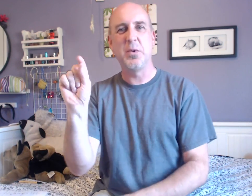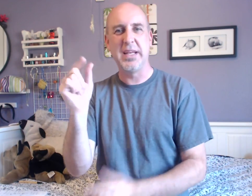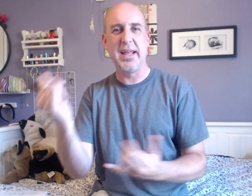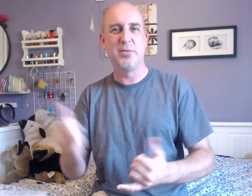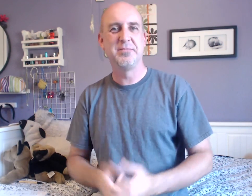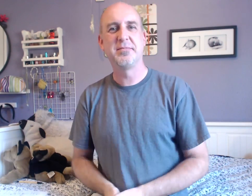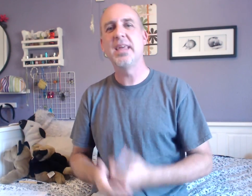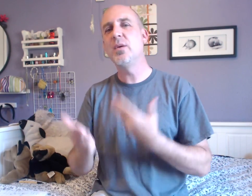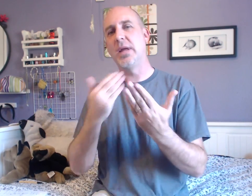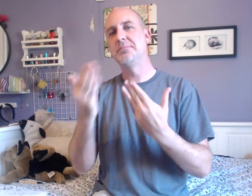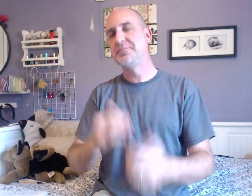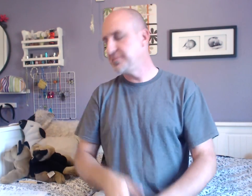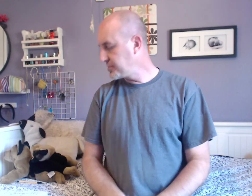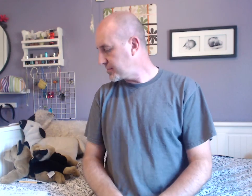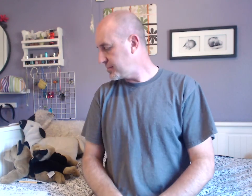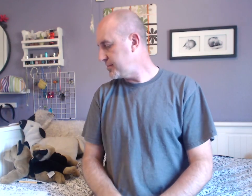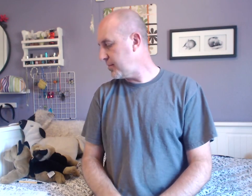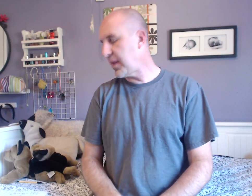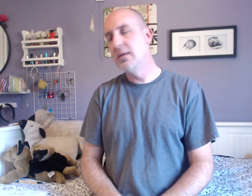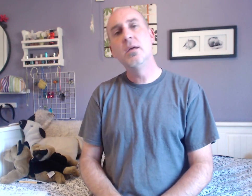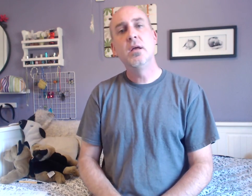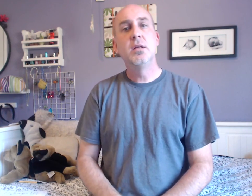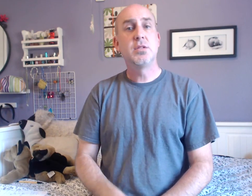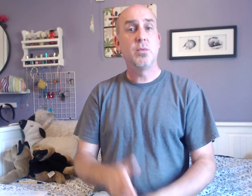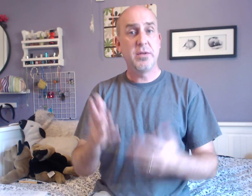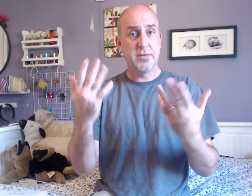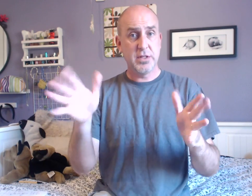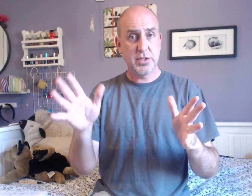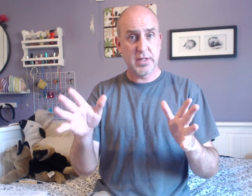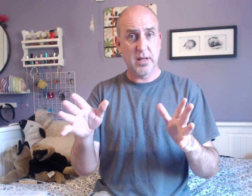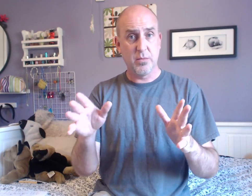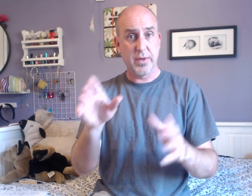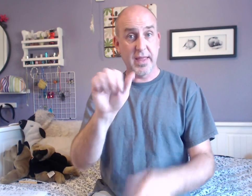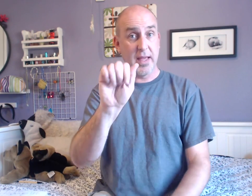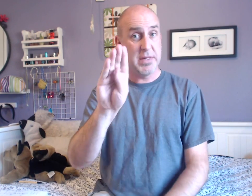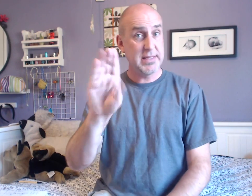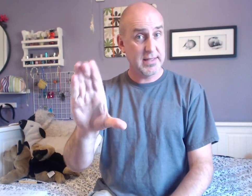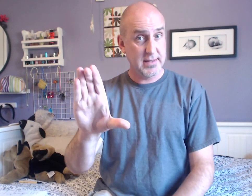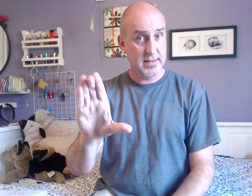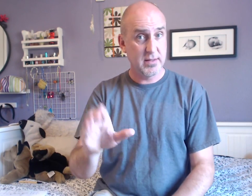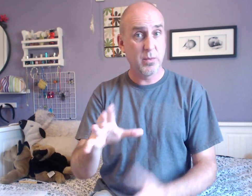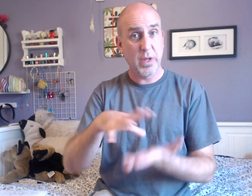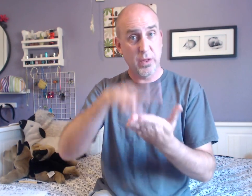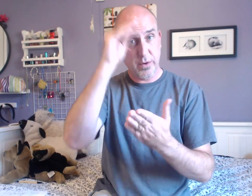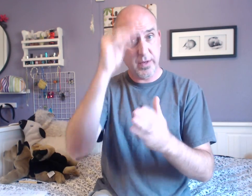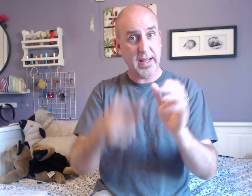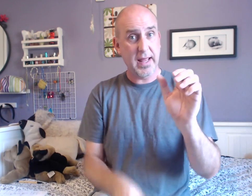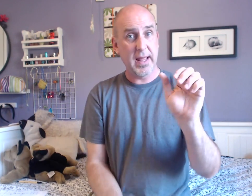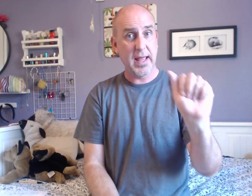now. Anyway, so we finished with the ABCs. We learned